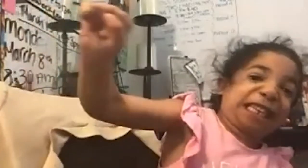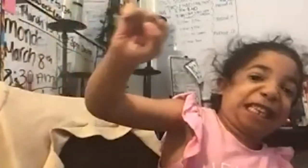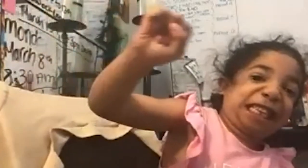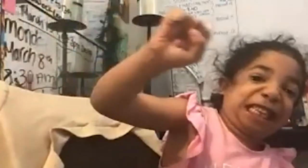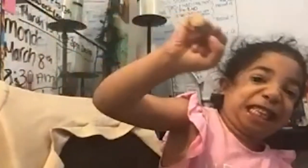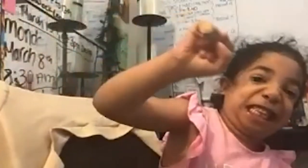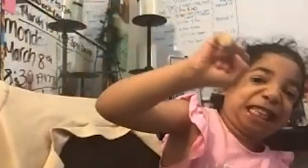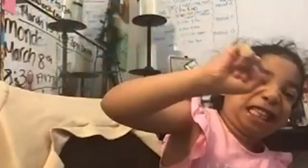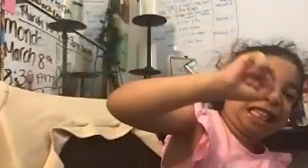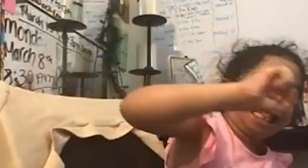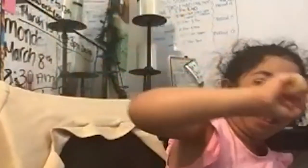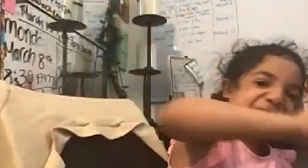I